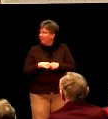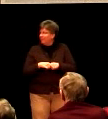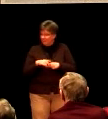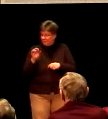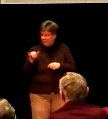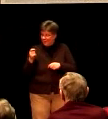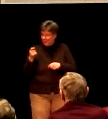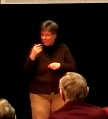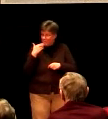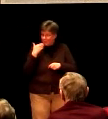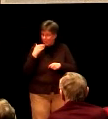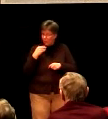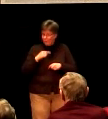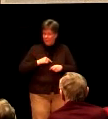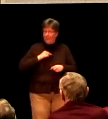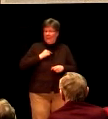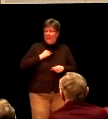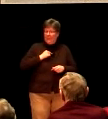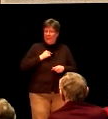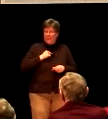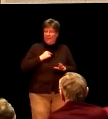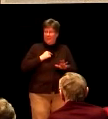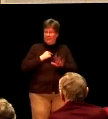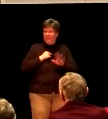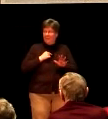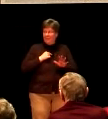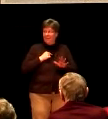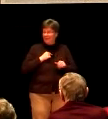Is that a little better? I'm going to try to be careful.